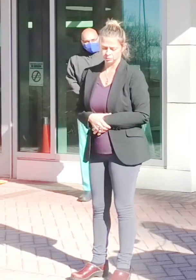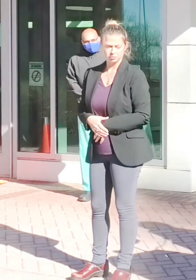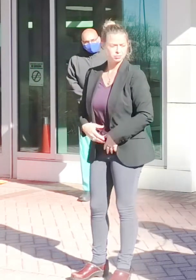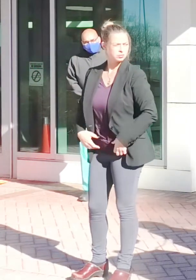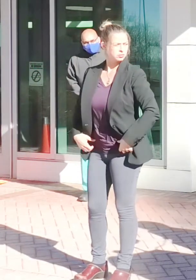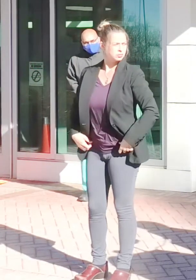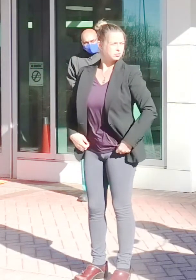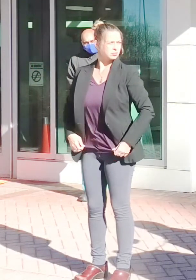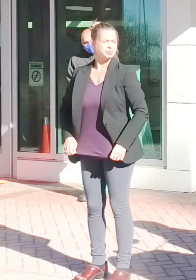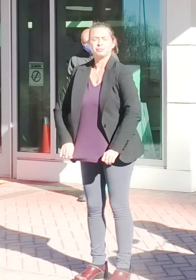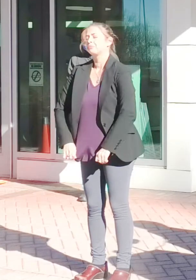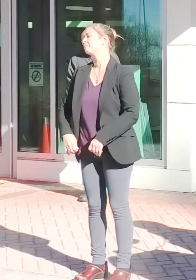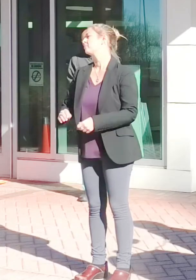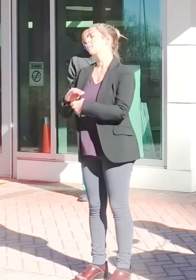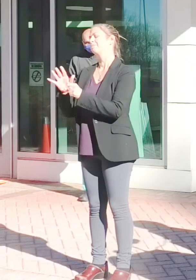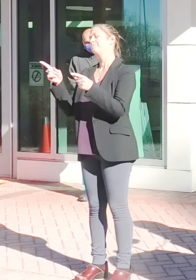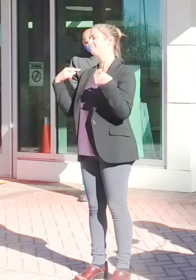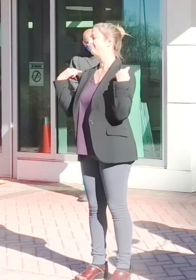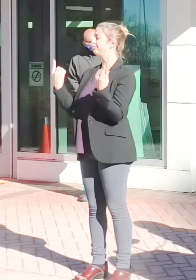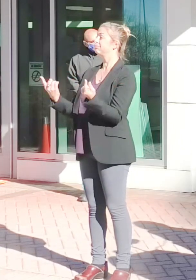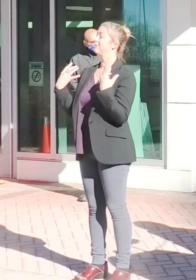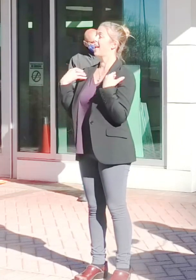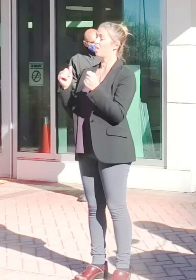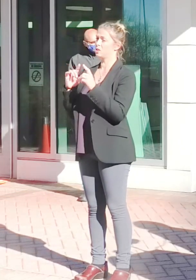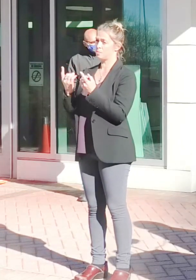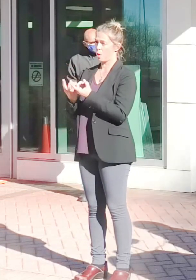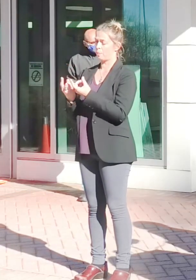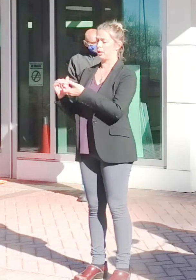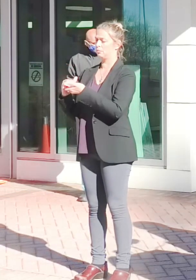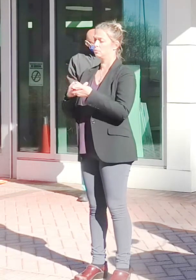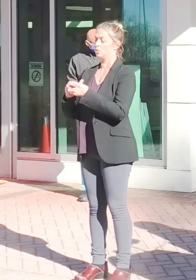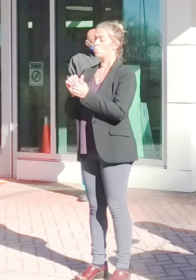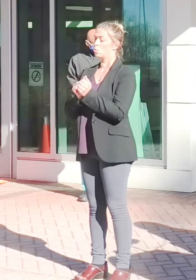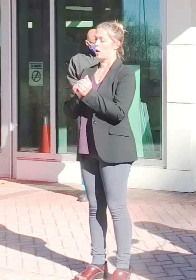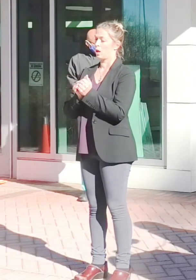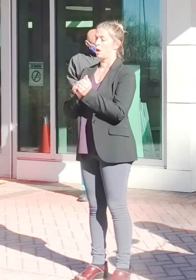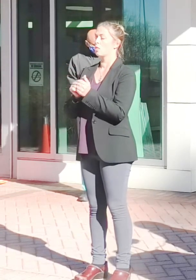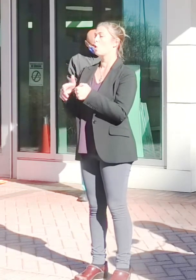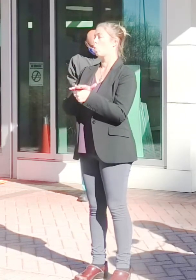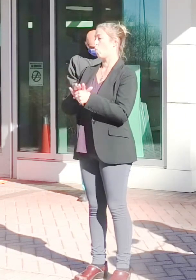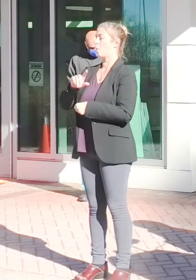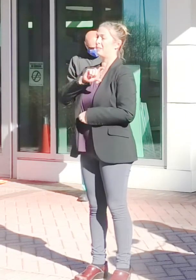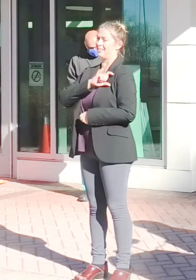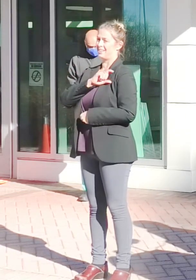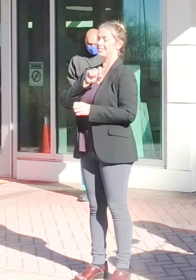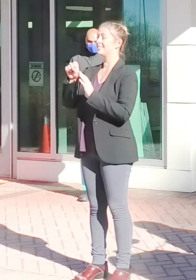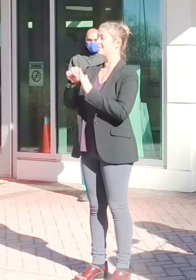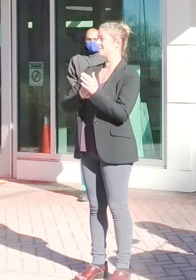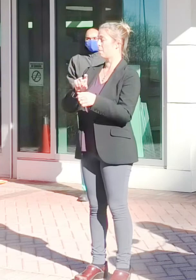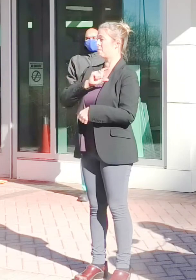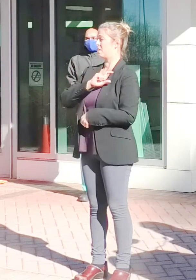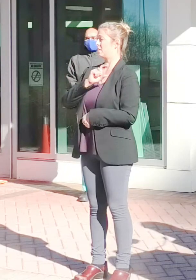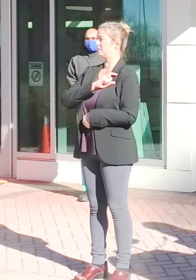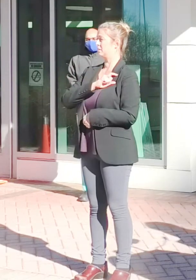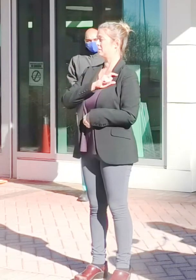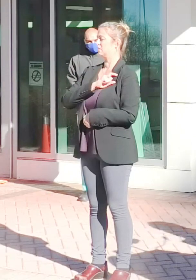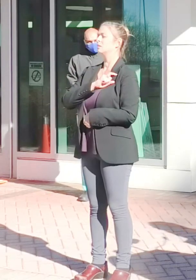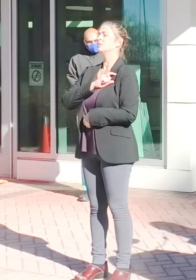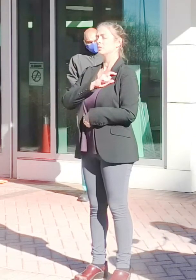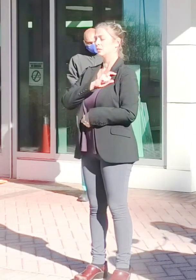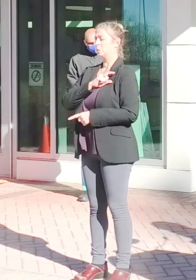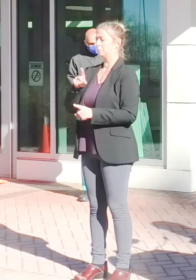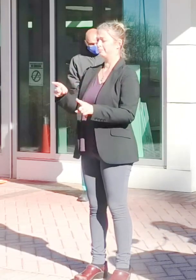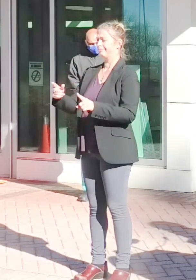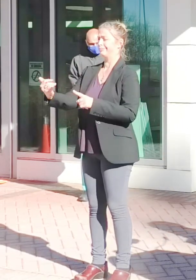Since the beginning of the pandemic, the health department, along with our local police and state police, have been responding to